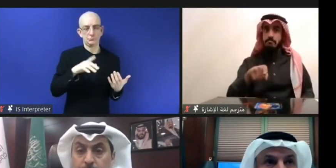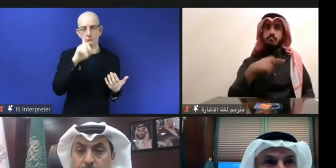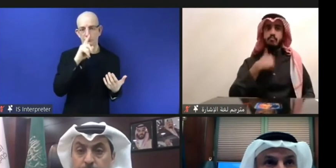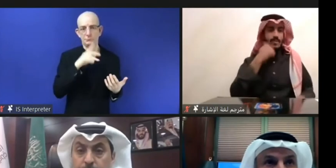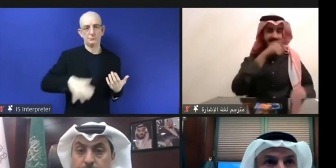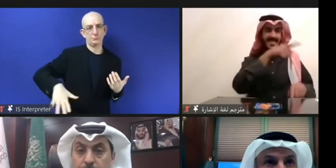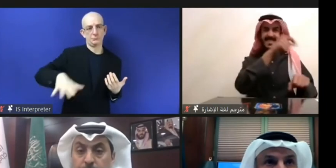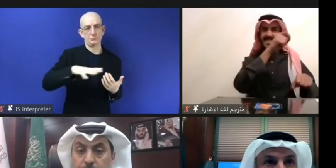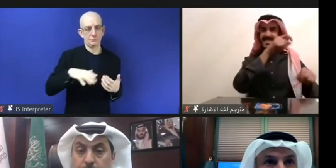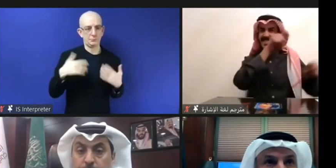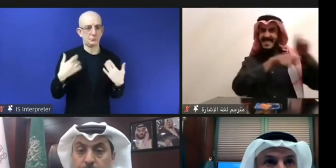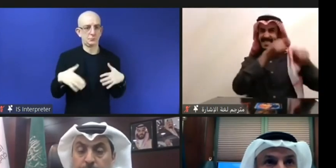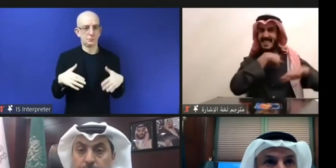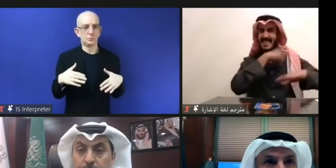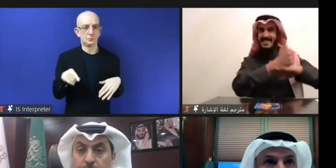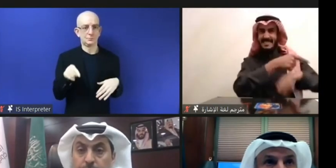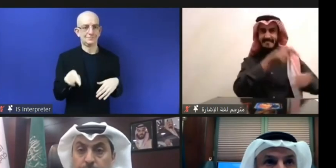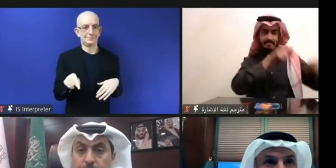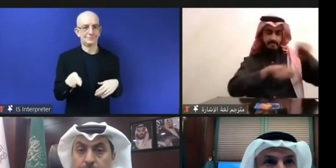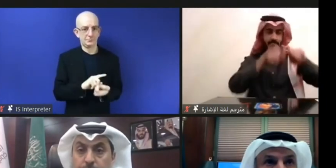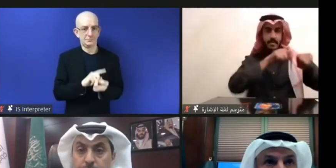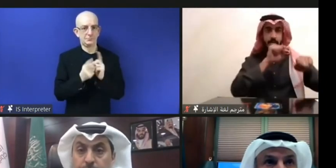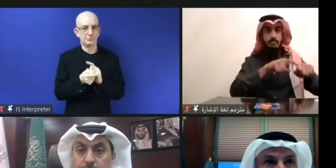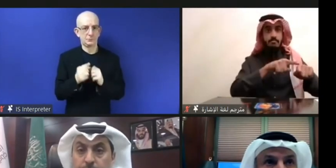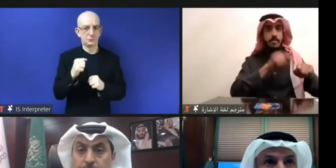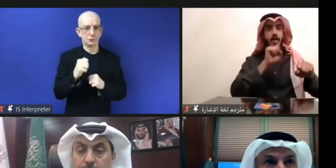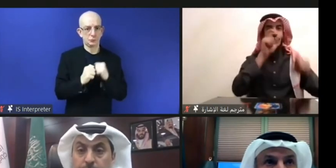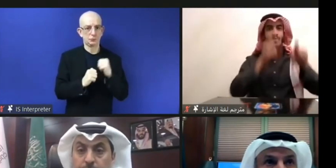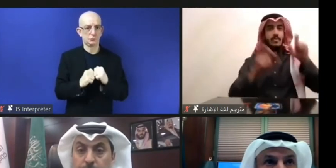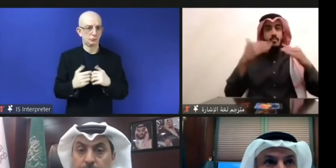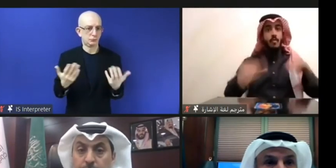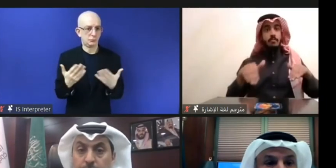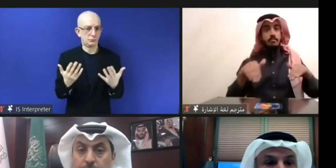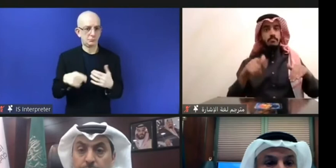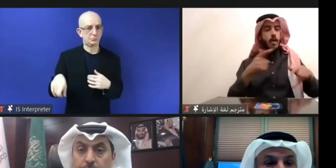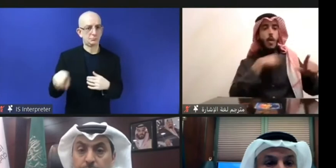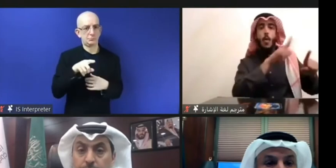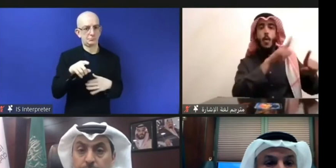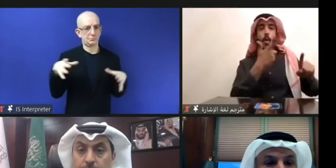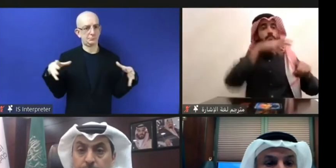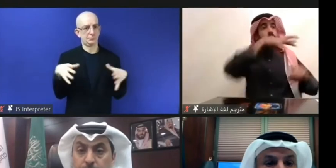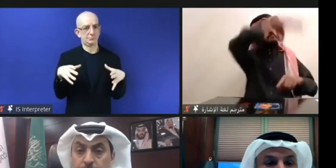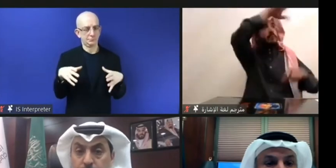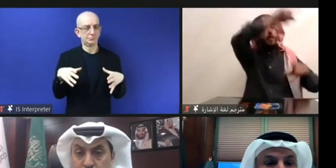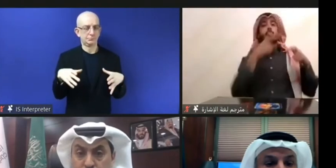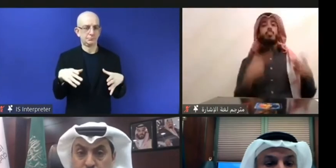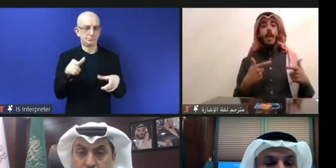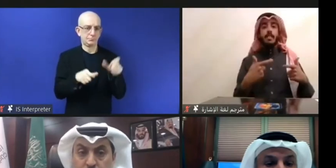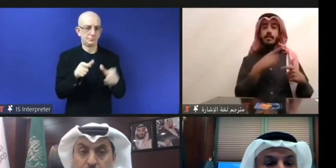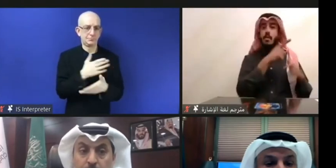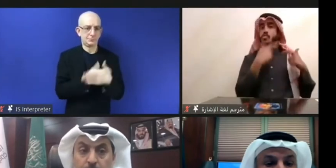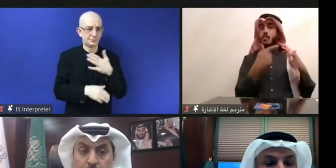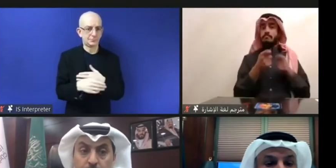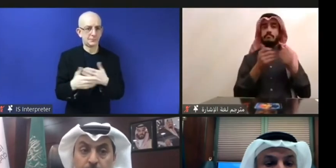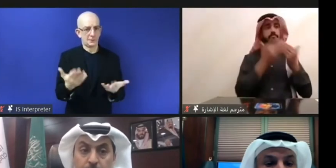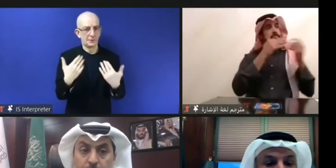deanship for student disability, to be an independent institution. And that institution has been approved in